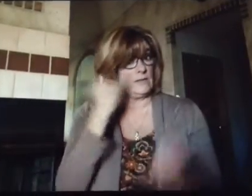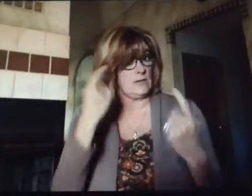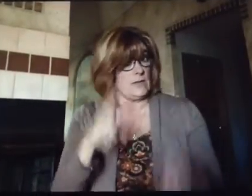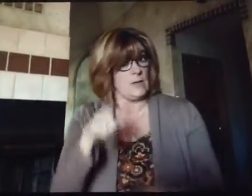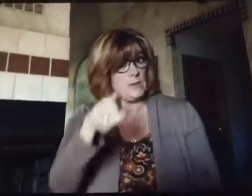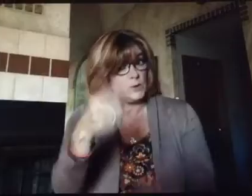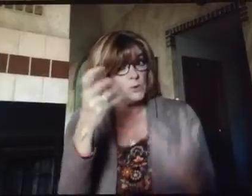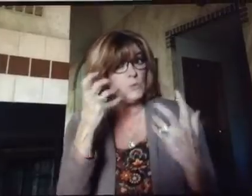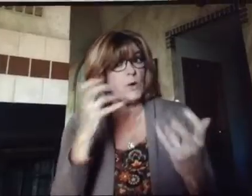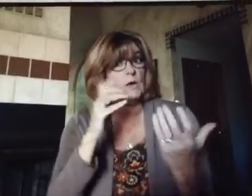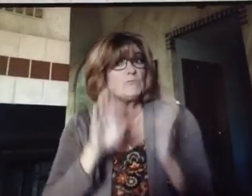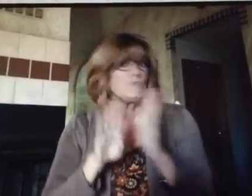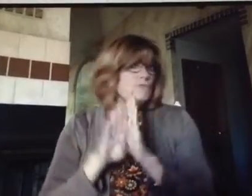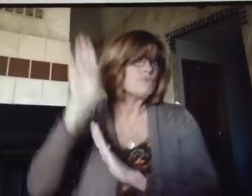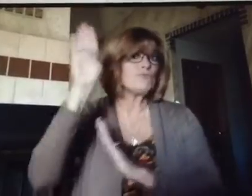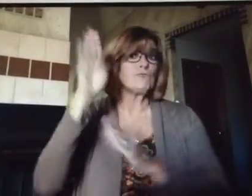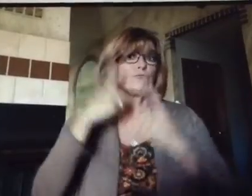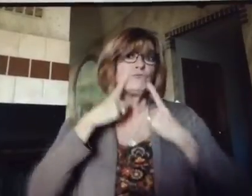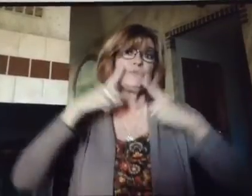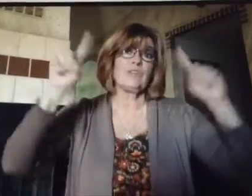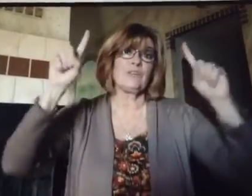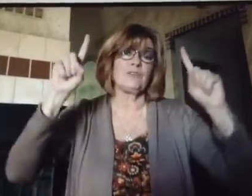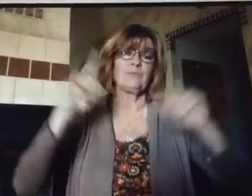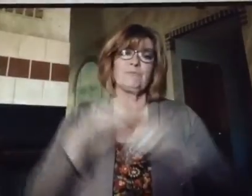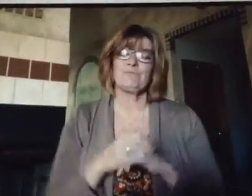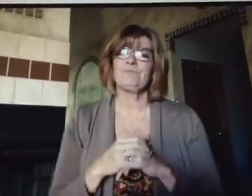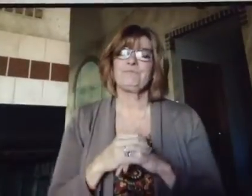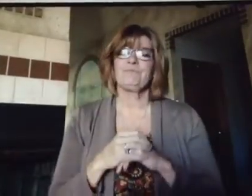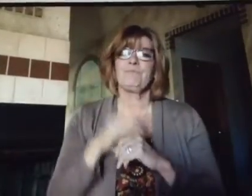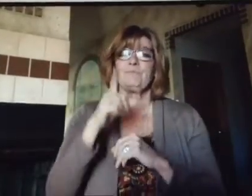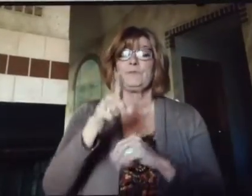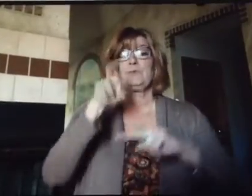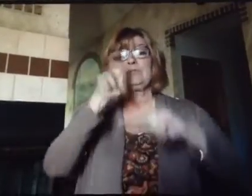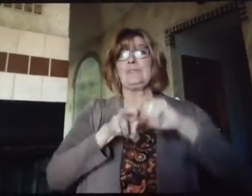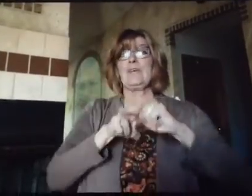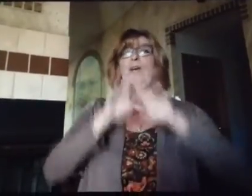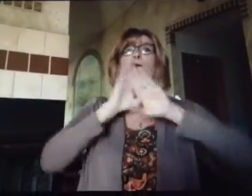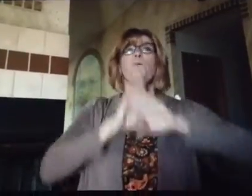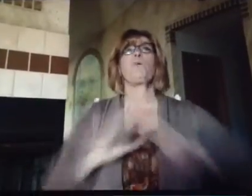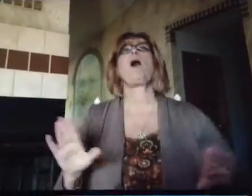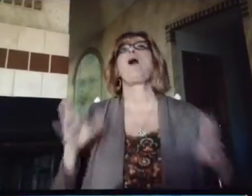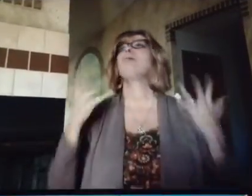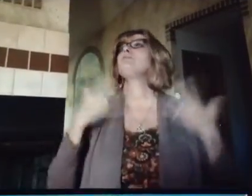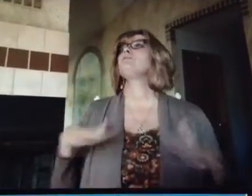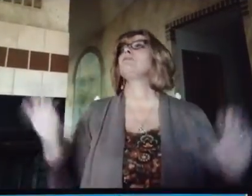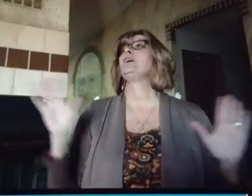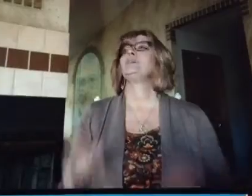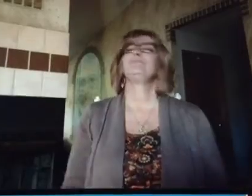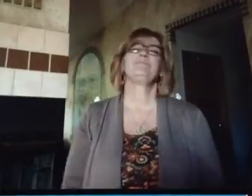So you need to put on those gloves and improve your skills if you want to become successful.